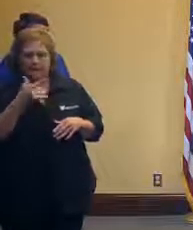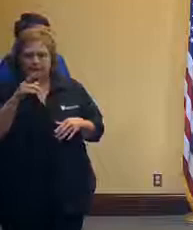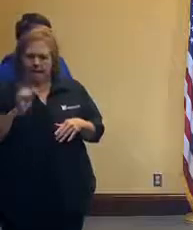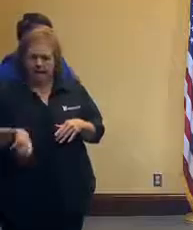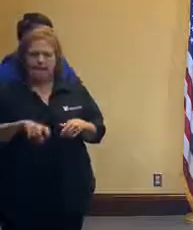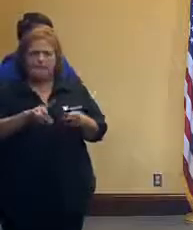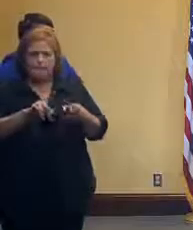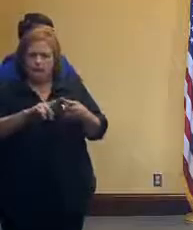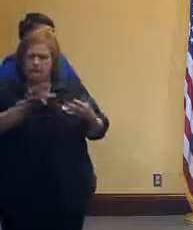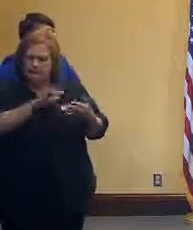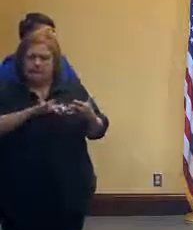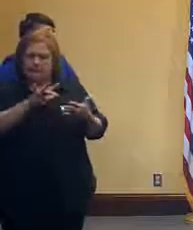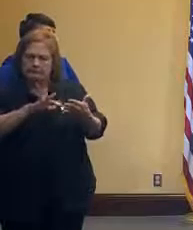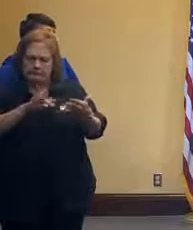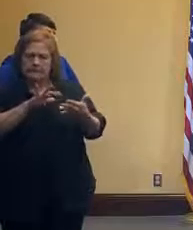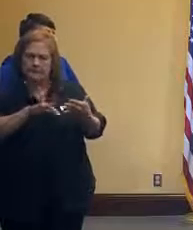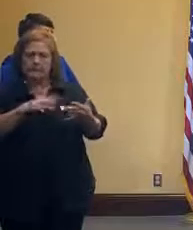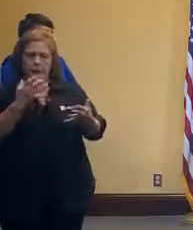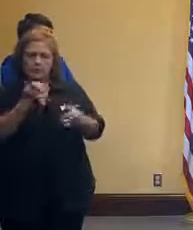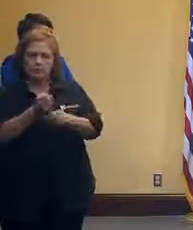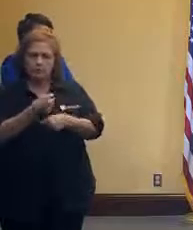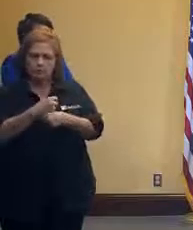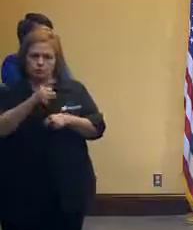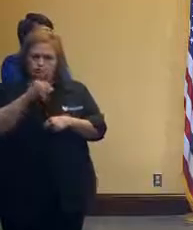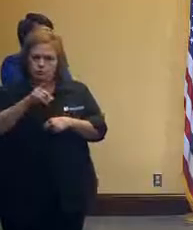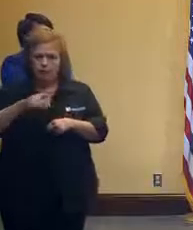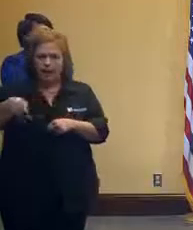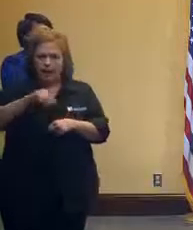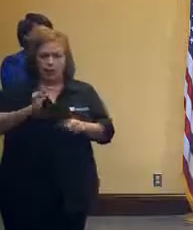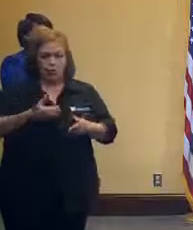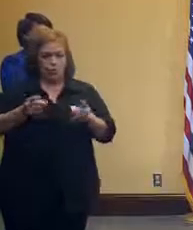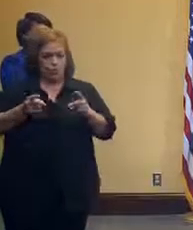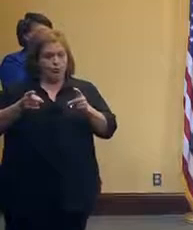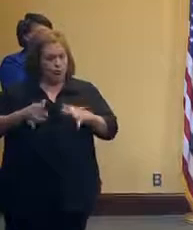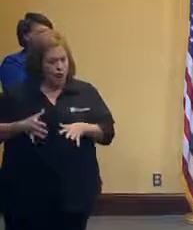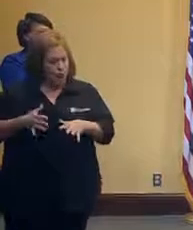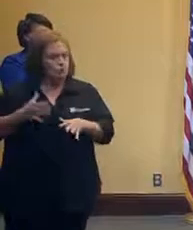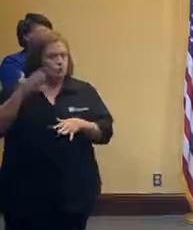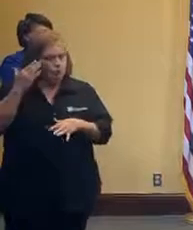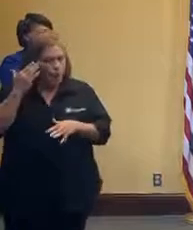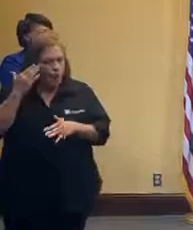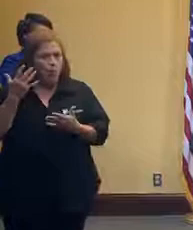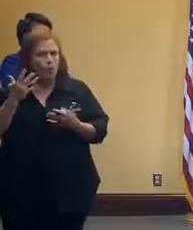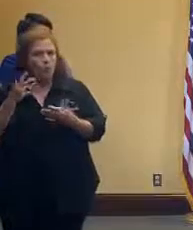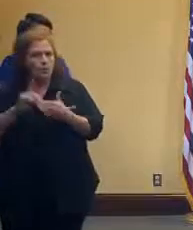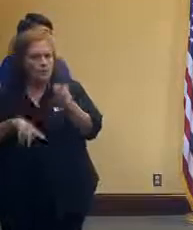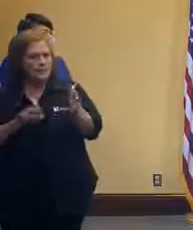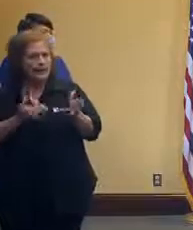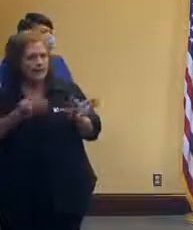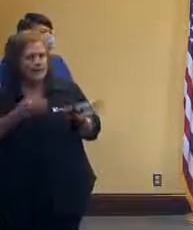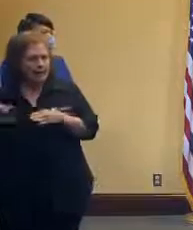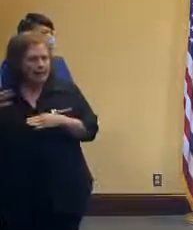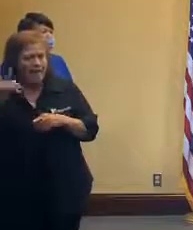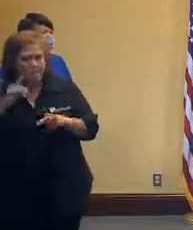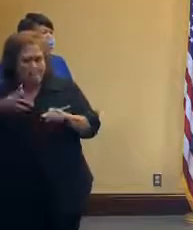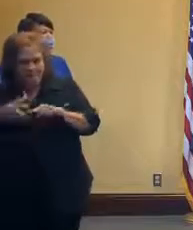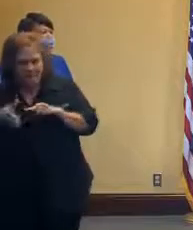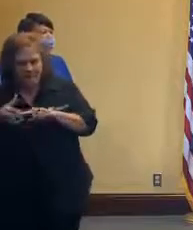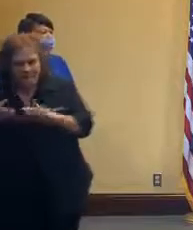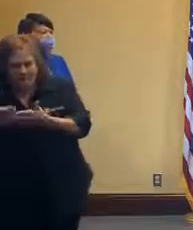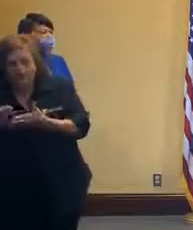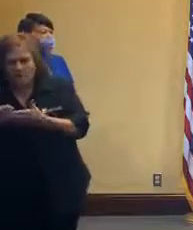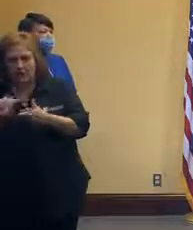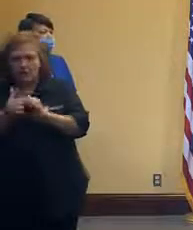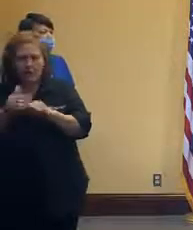we wanted, as the mayor said, to empower our directors who better to provide budget cutting savings and knowledge on how that'll affect